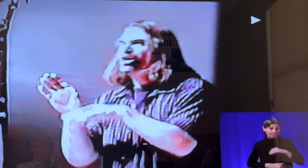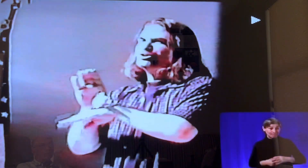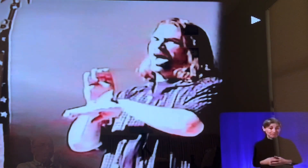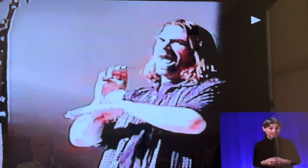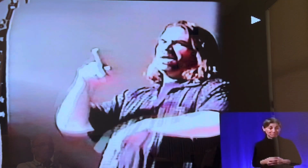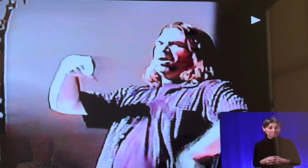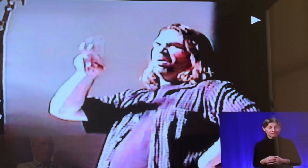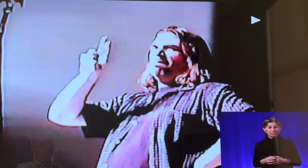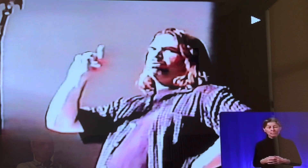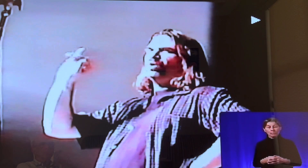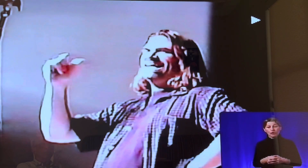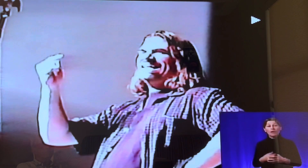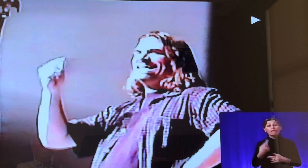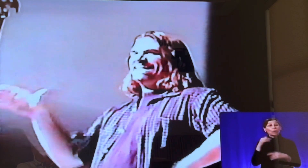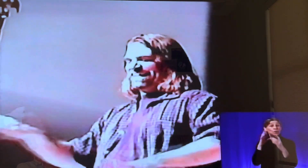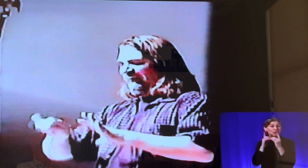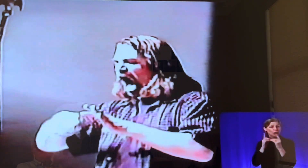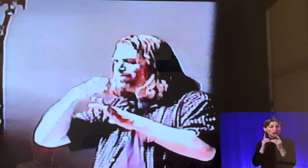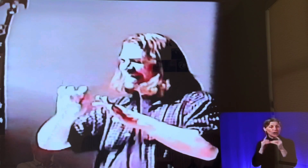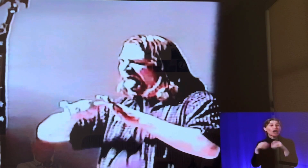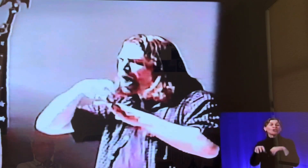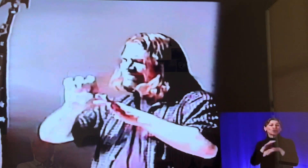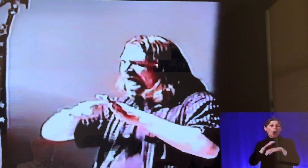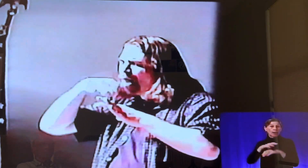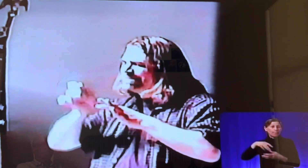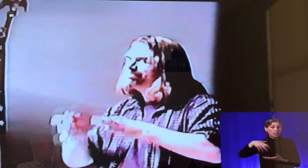For dessert, chocolate pudding.